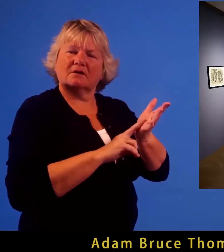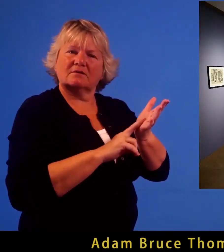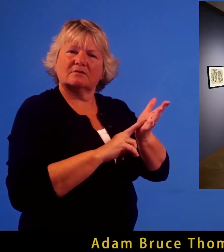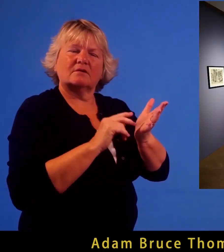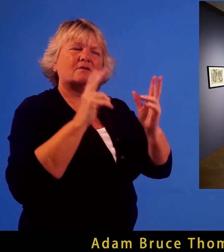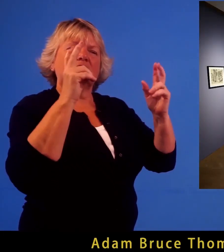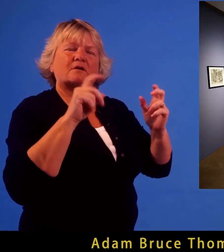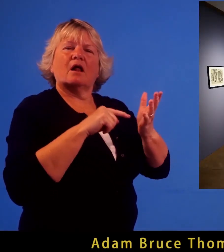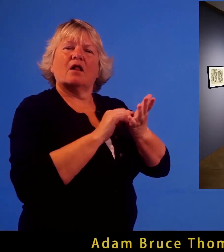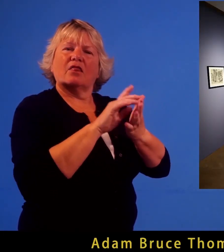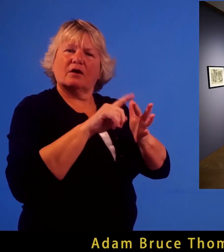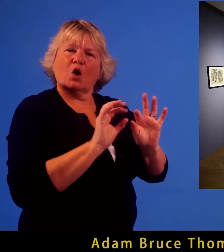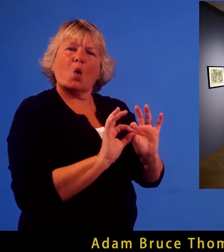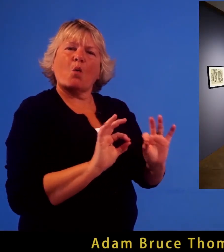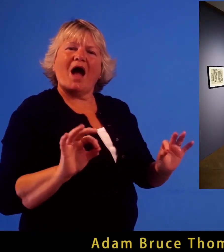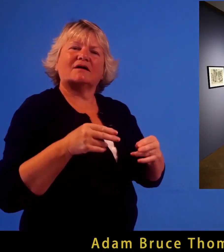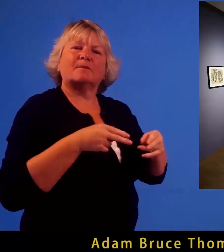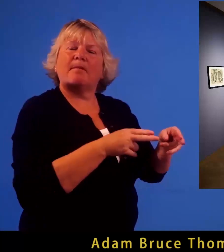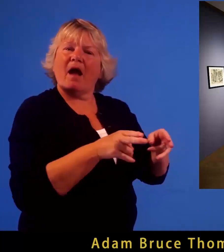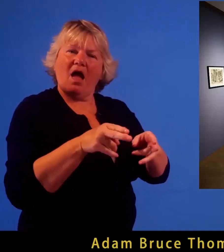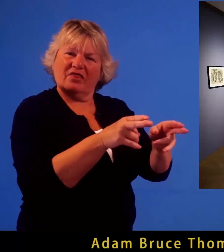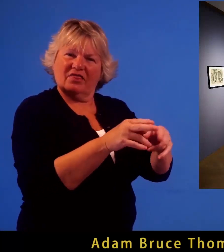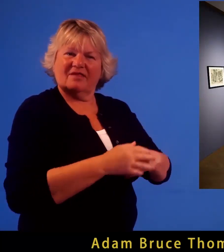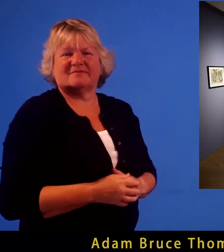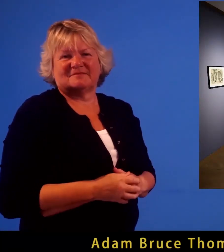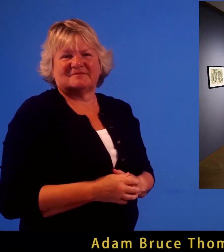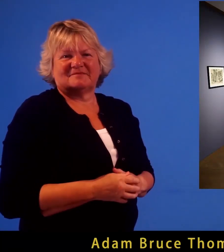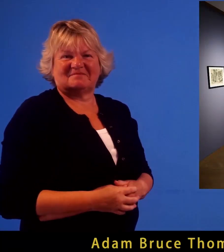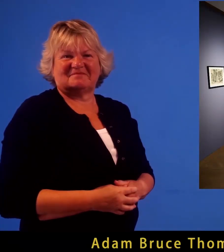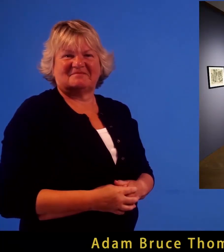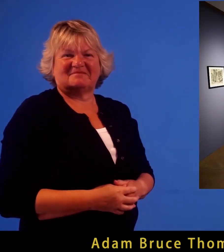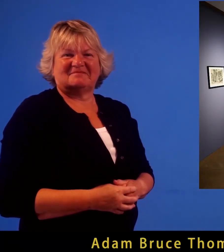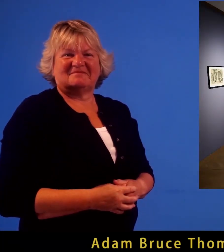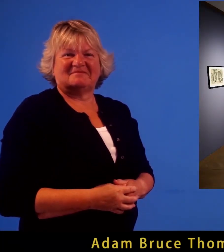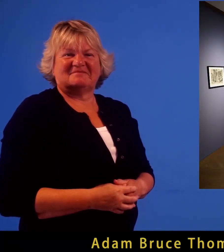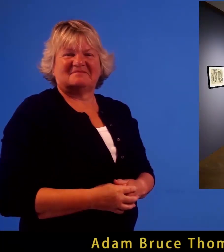Adam Bruce Thompson, The Quiet Path.